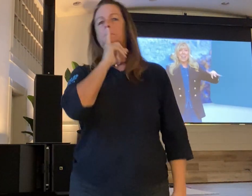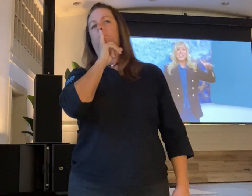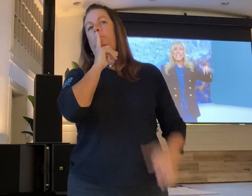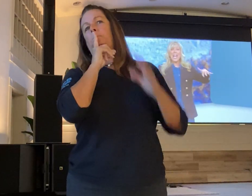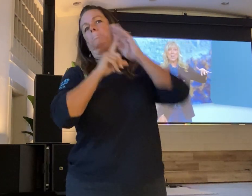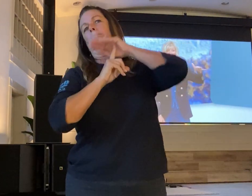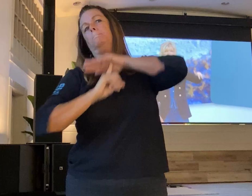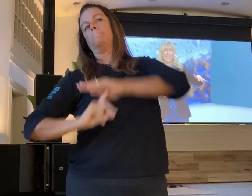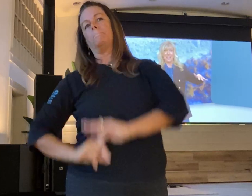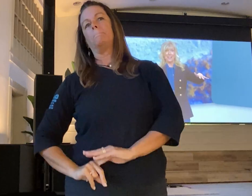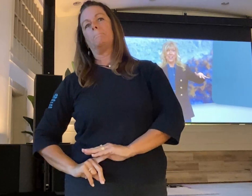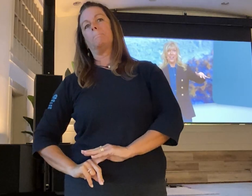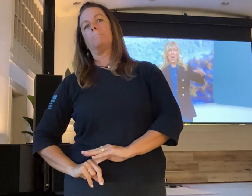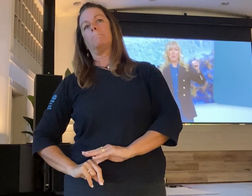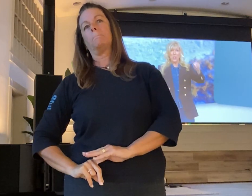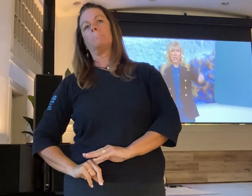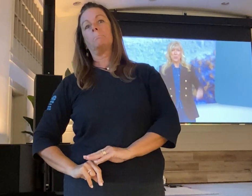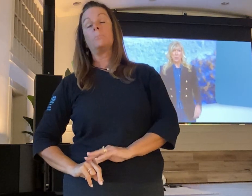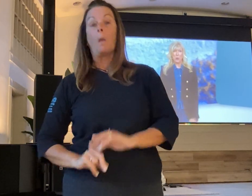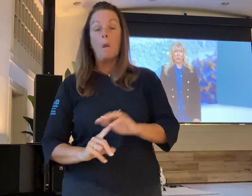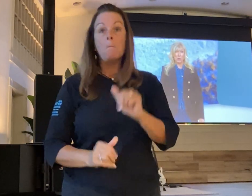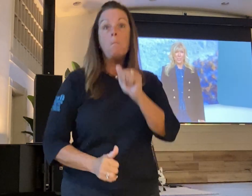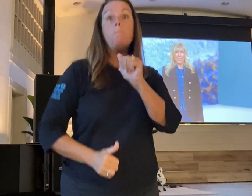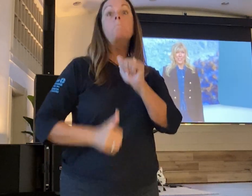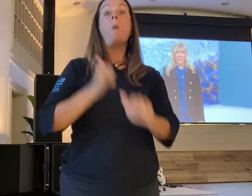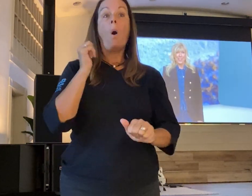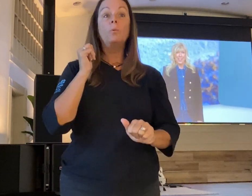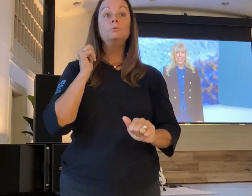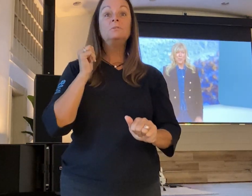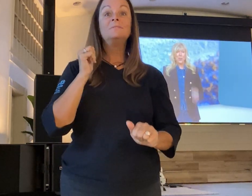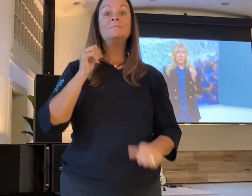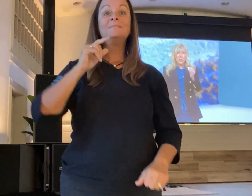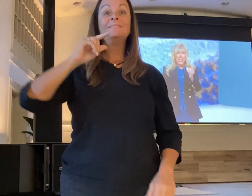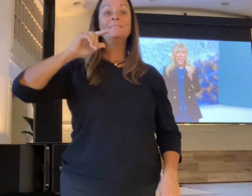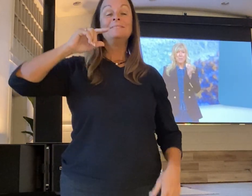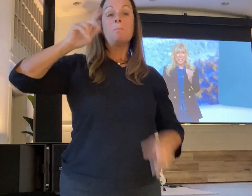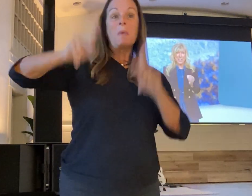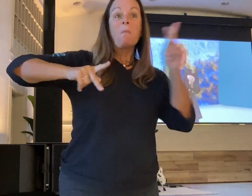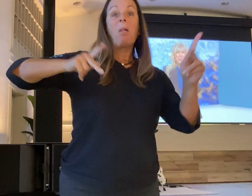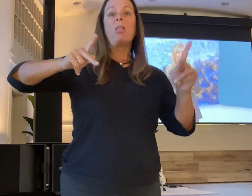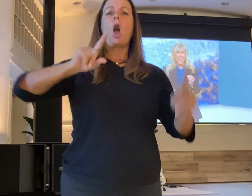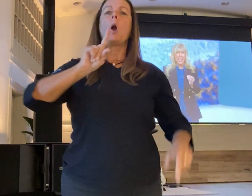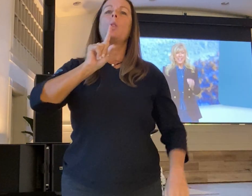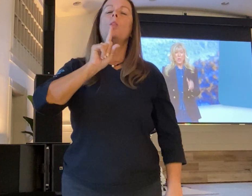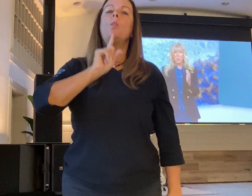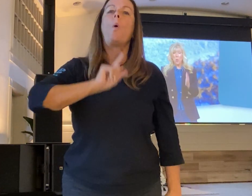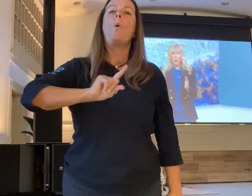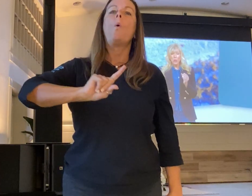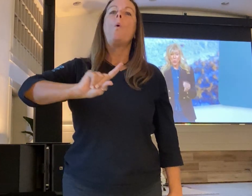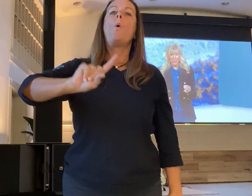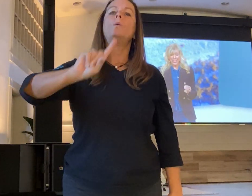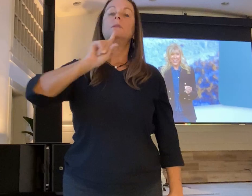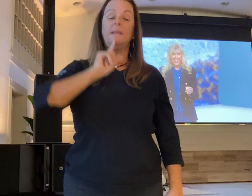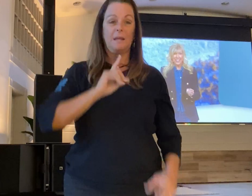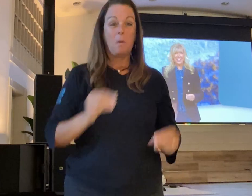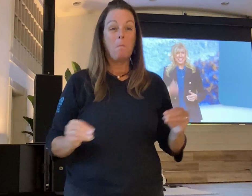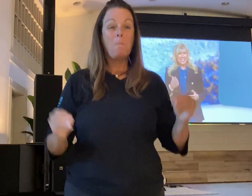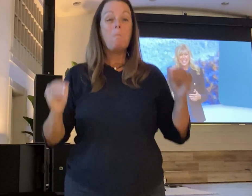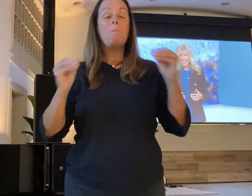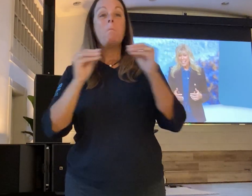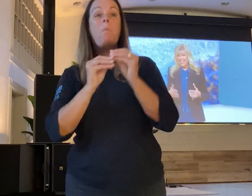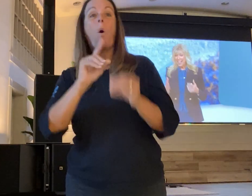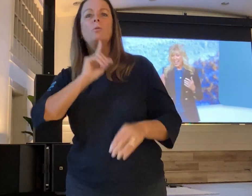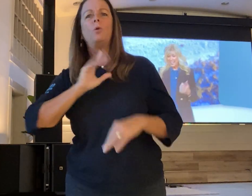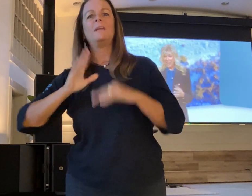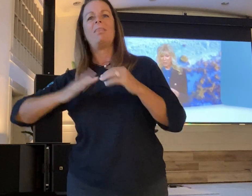lonely, 78% of our young people are lonely. For the first time in history, they are more lonely